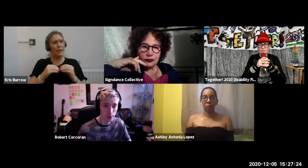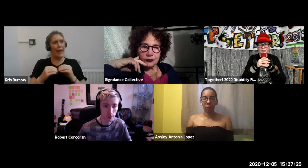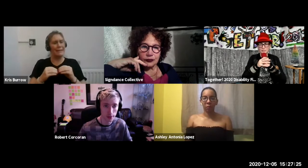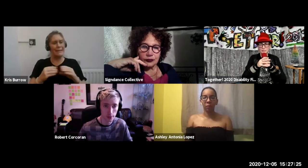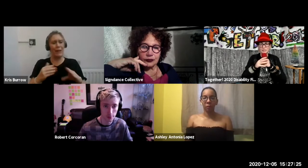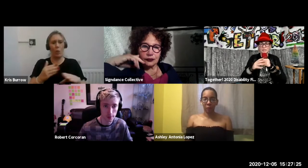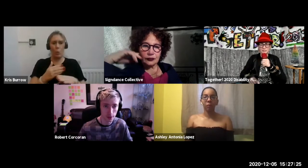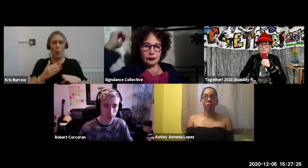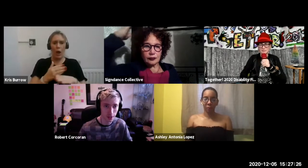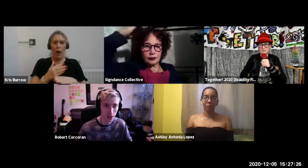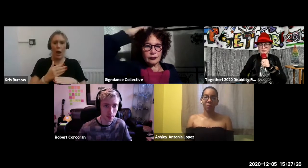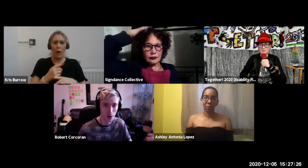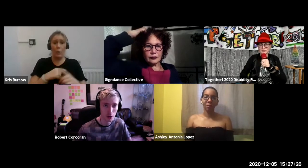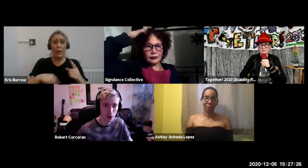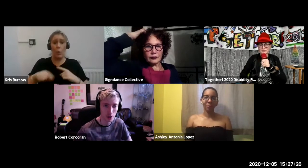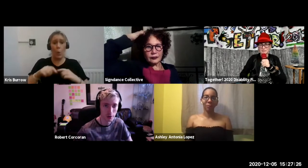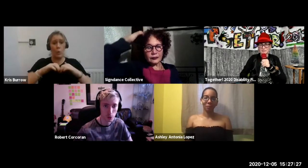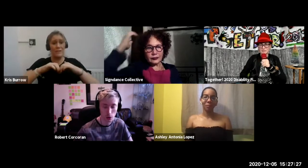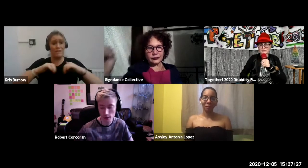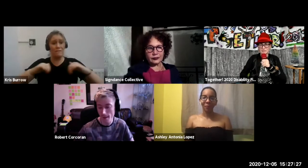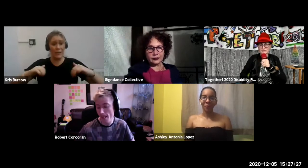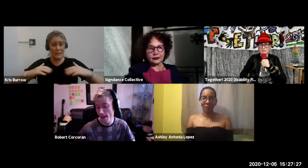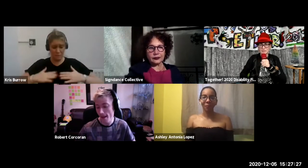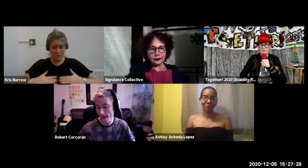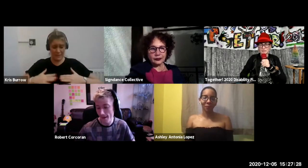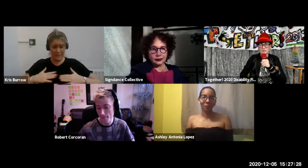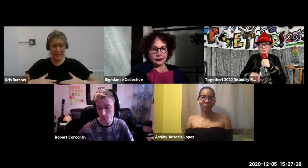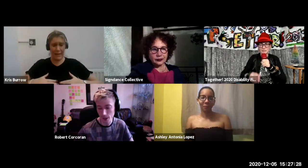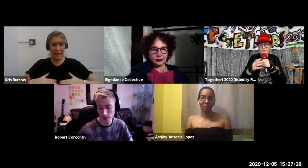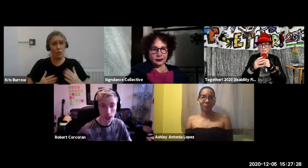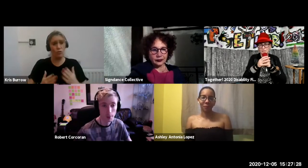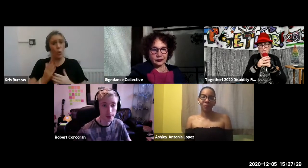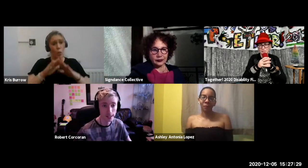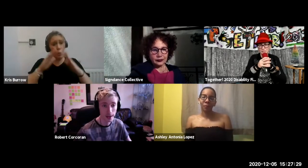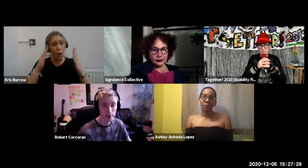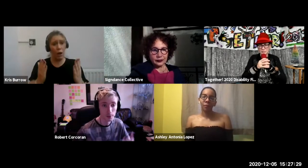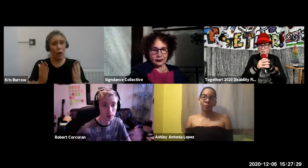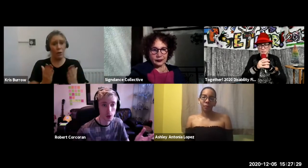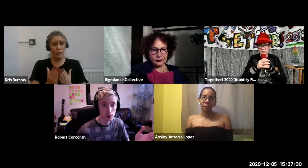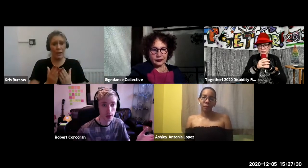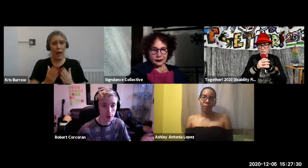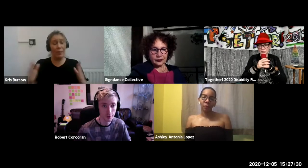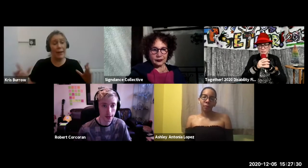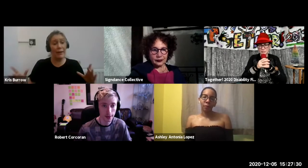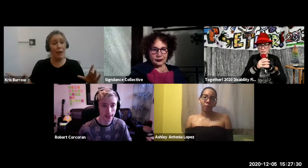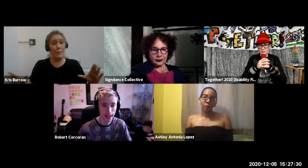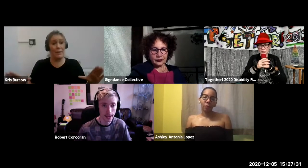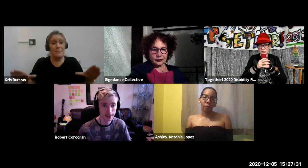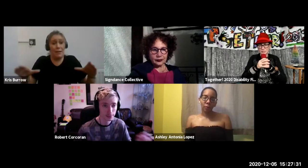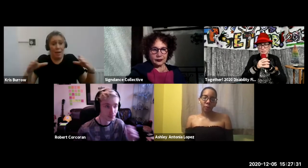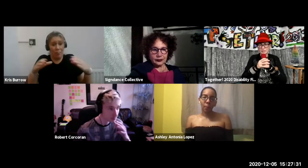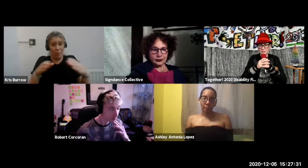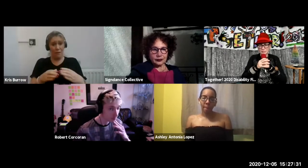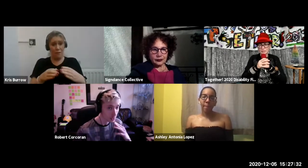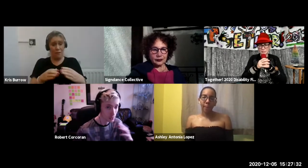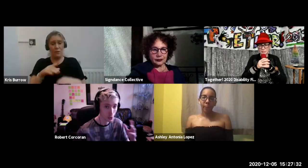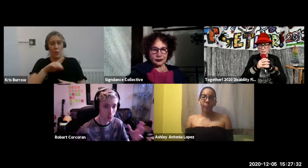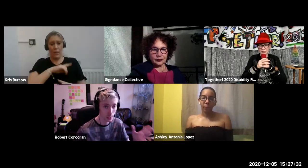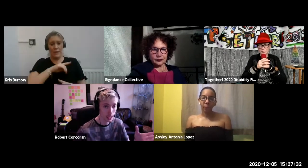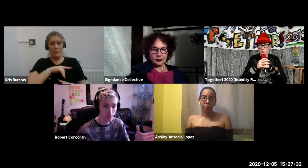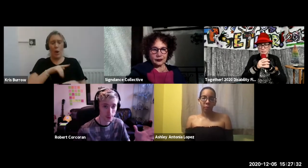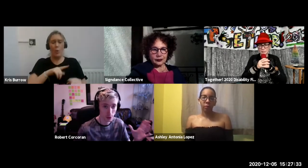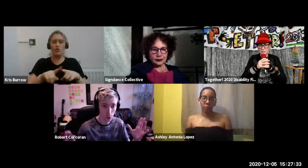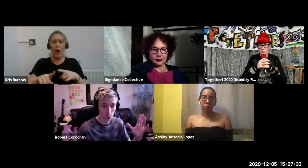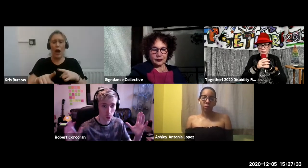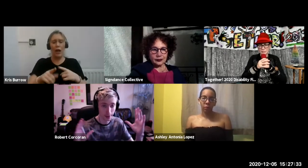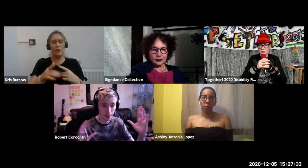literally divided physically across the world, and then coming together. And so we tried to reflect that in the editing.